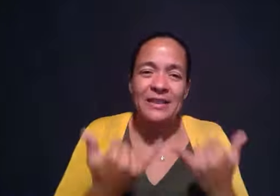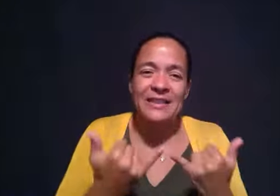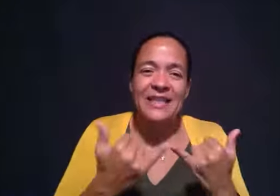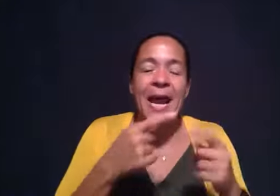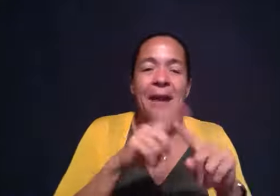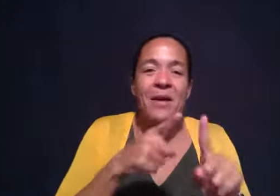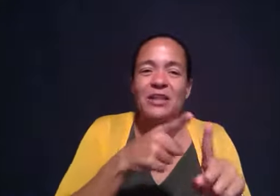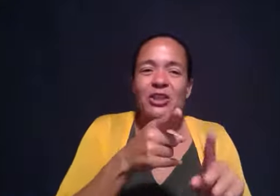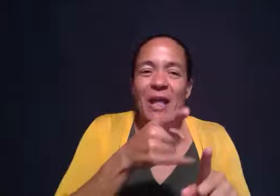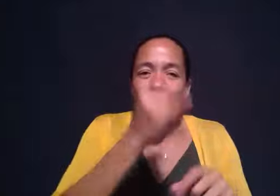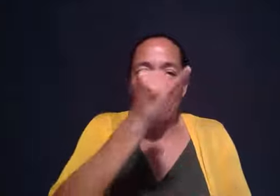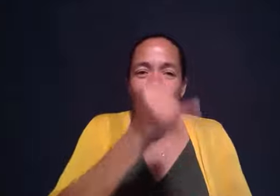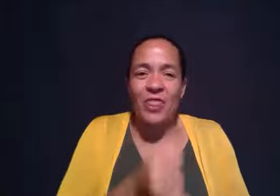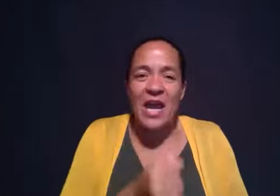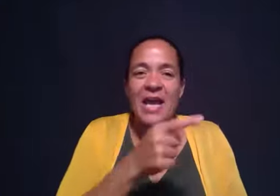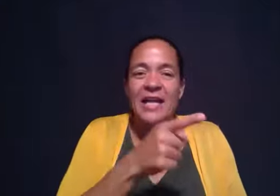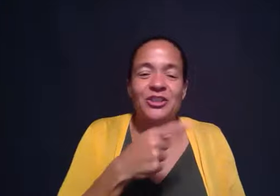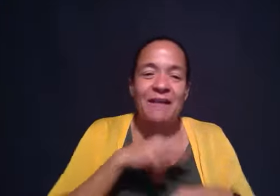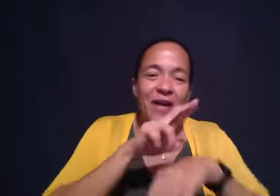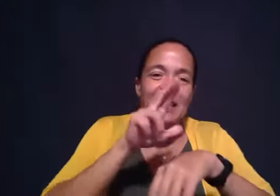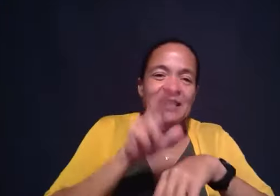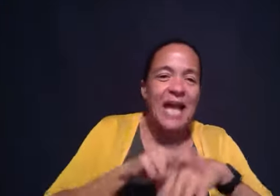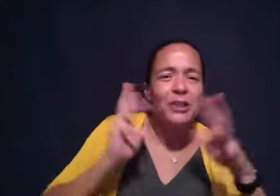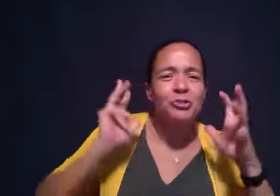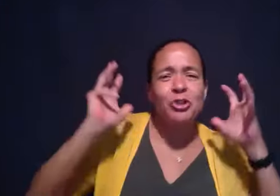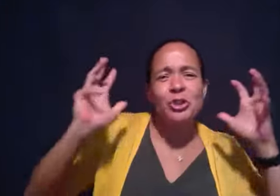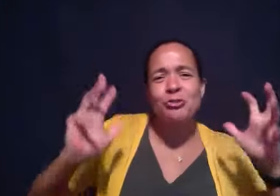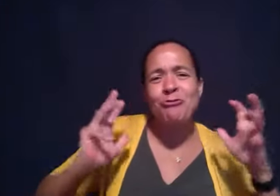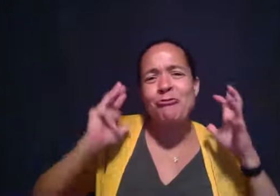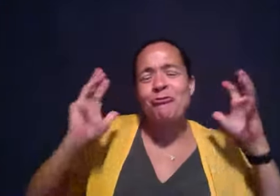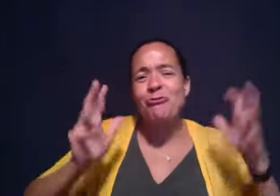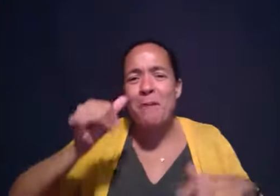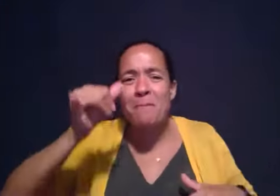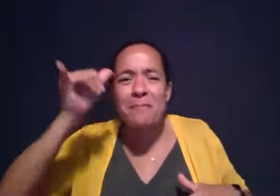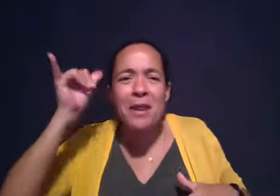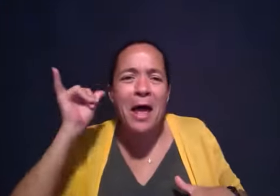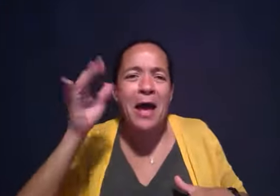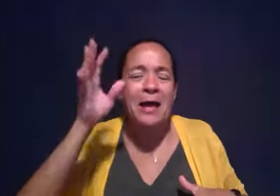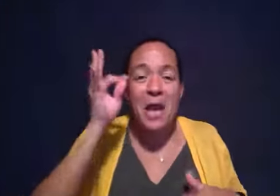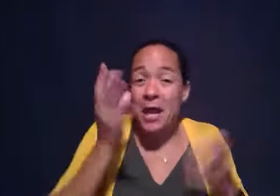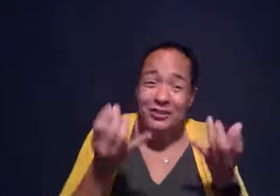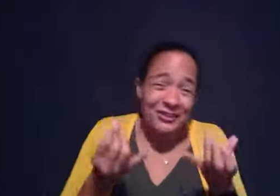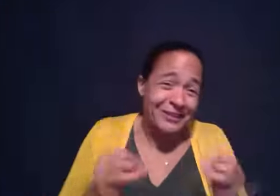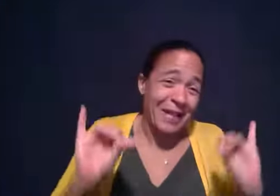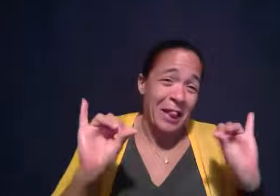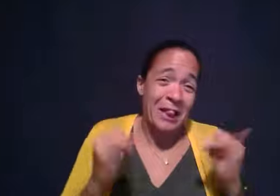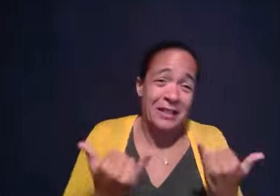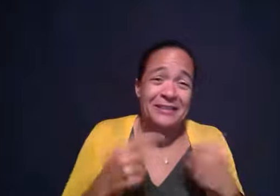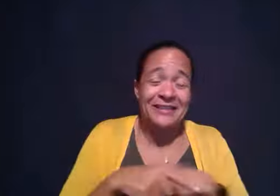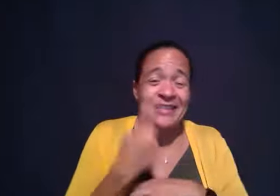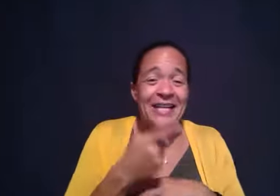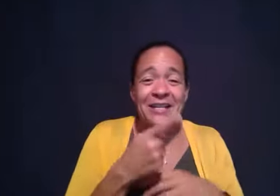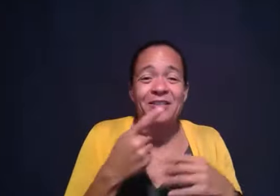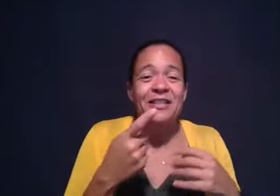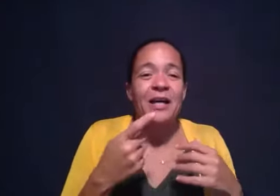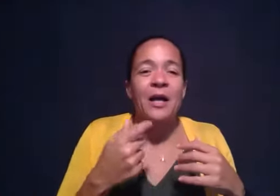she had the naturally curly, gorgeous blonde hair. She still does. It's just not even fair. She has huge